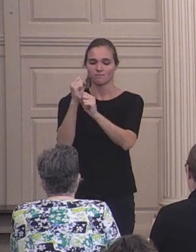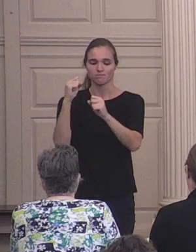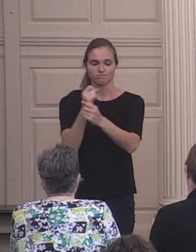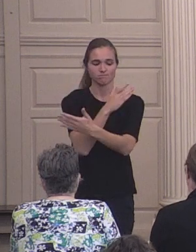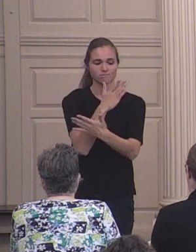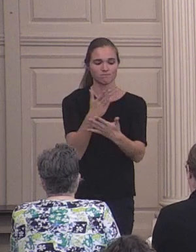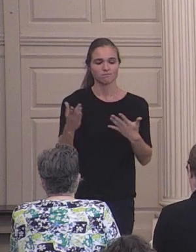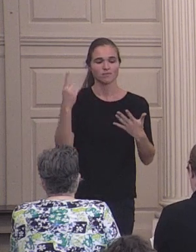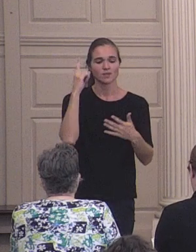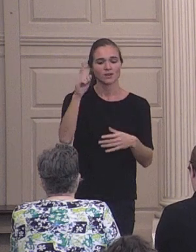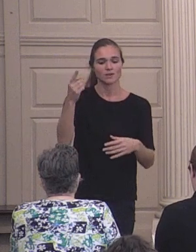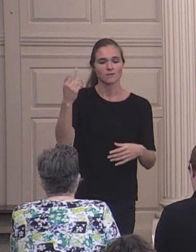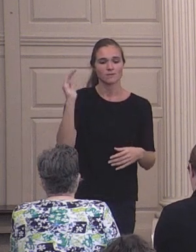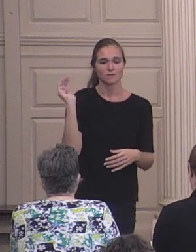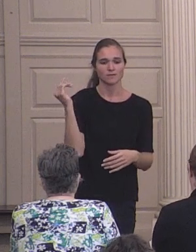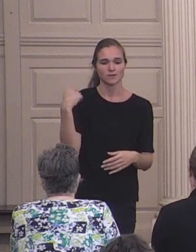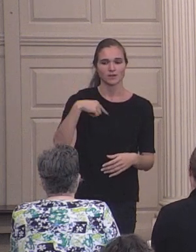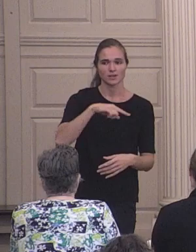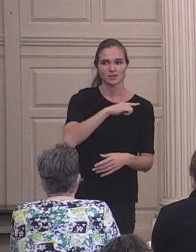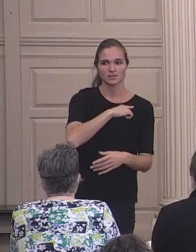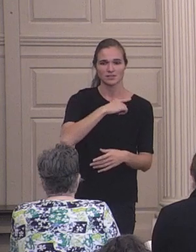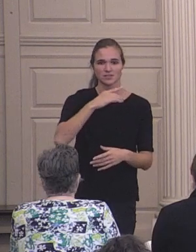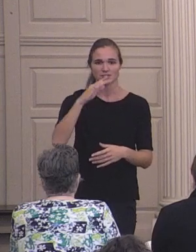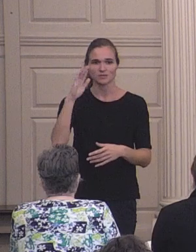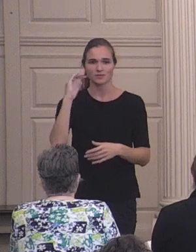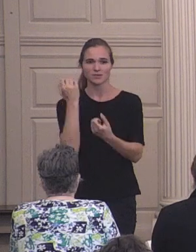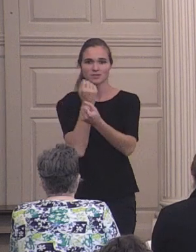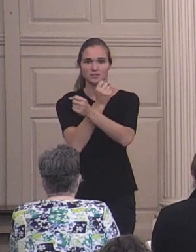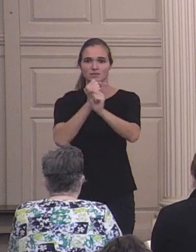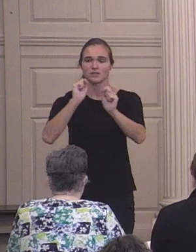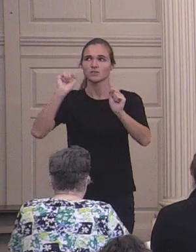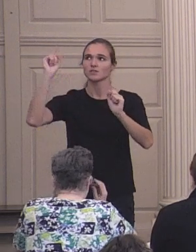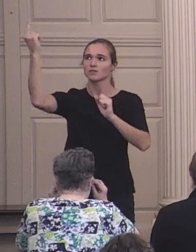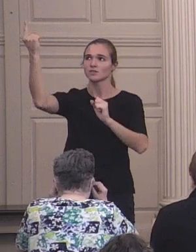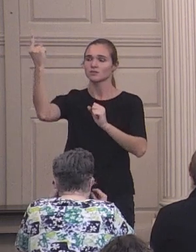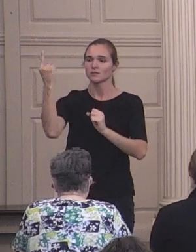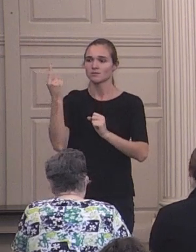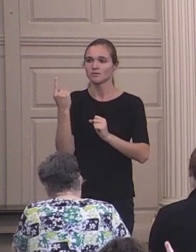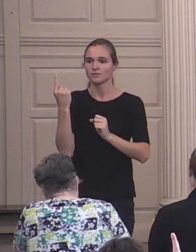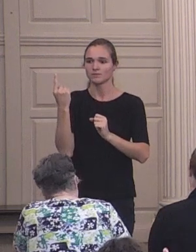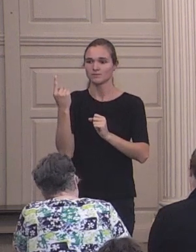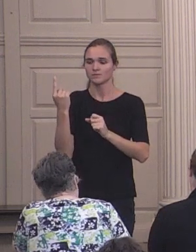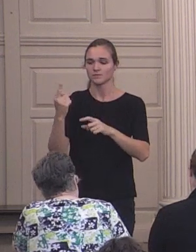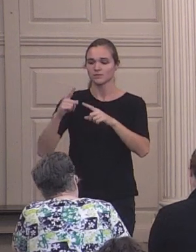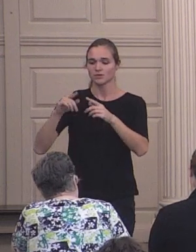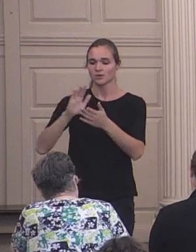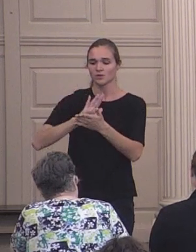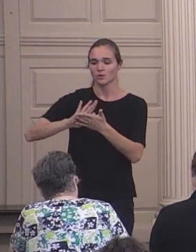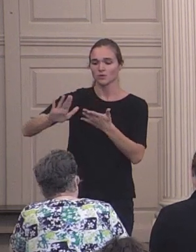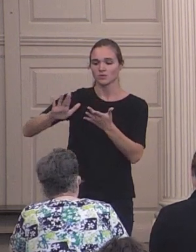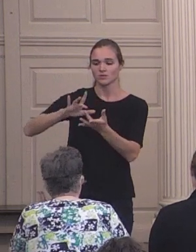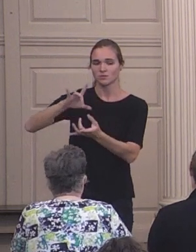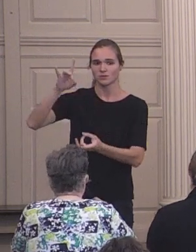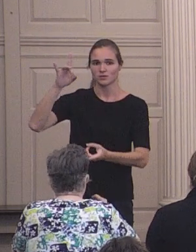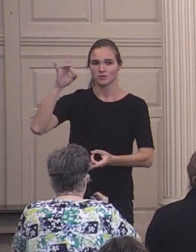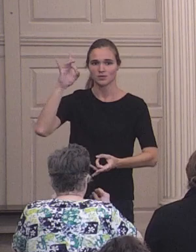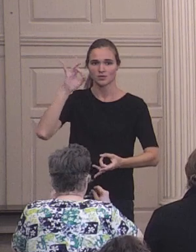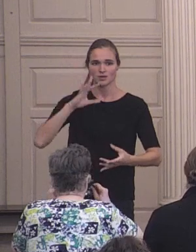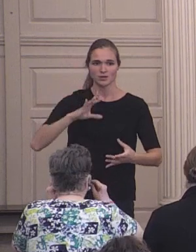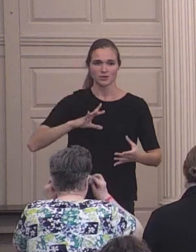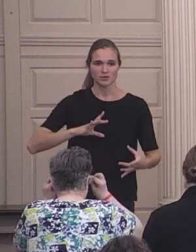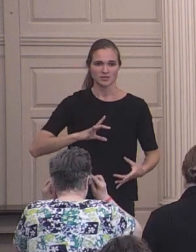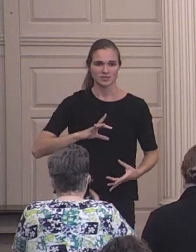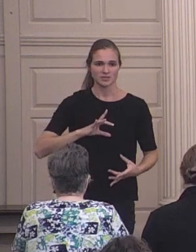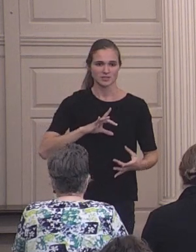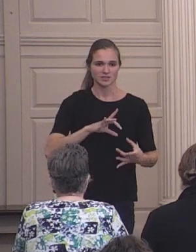us men and for our salvation. He came down from heaven, and by the Holy Spirit was incarnate of the